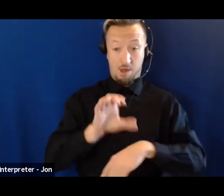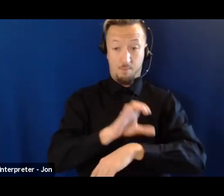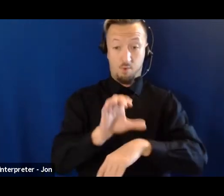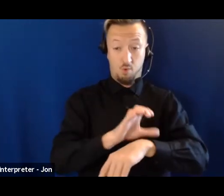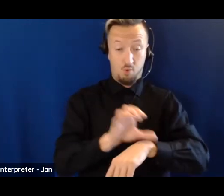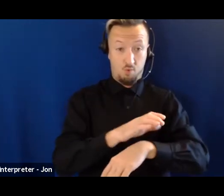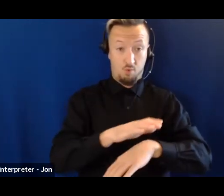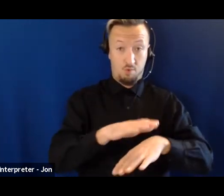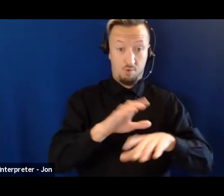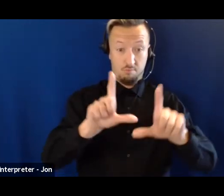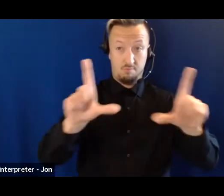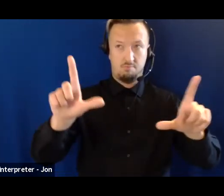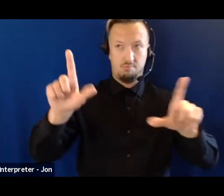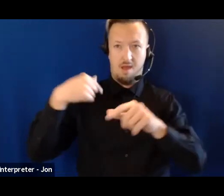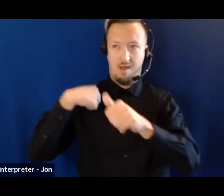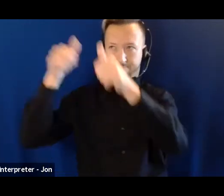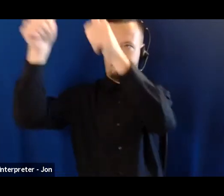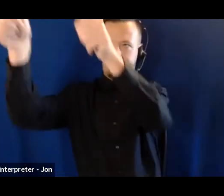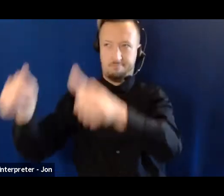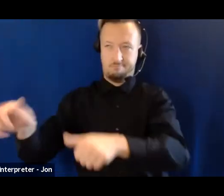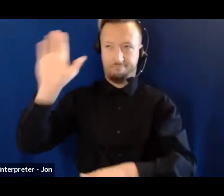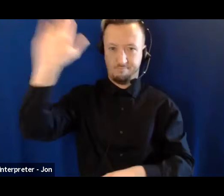and I can reference it anytime I need to.